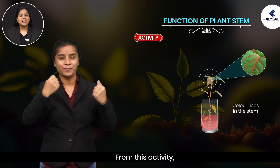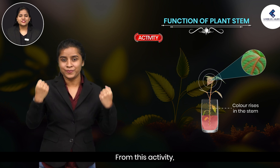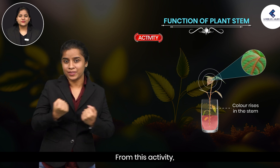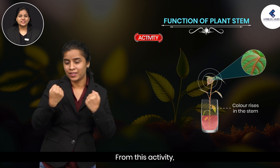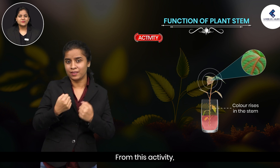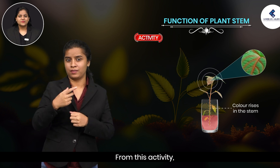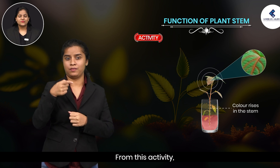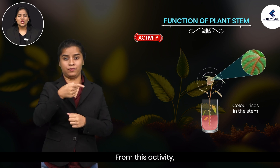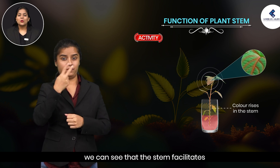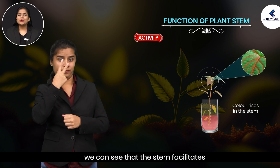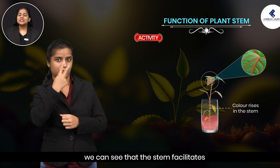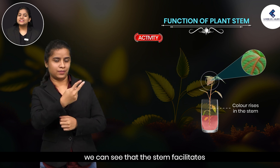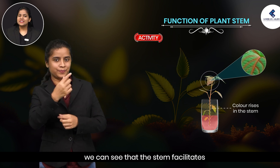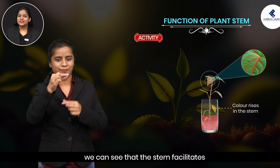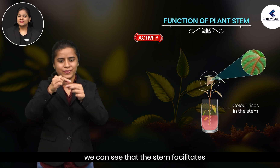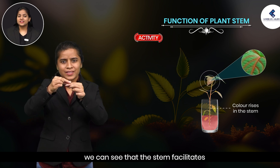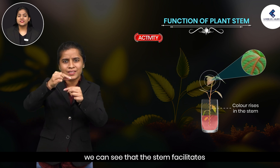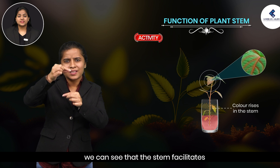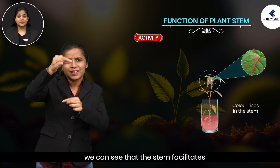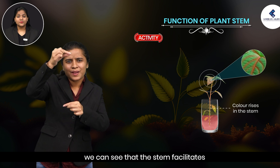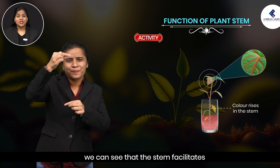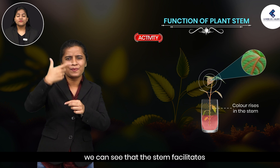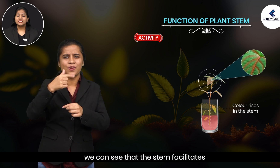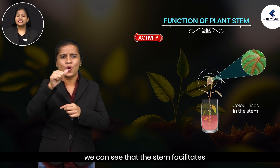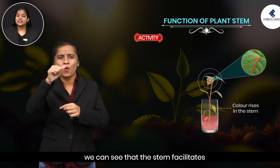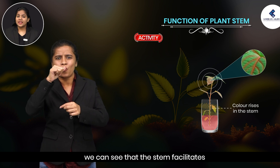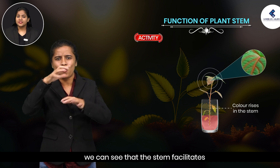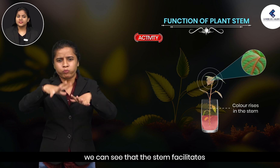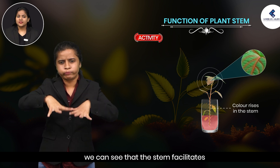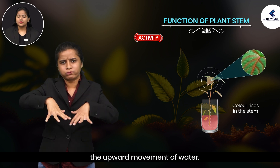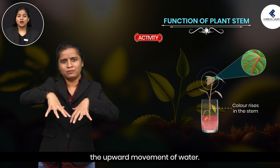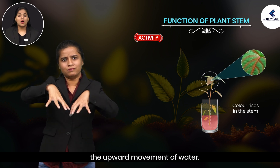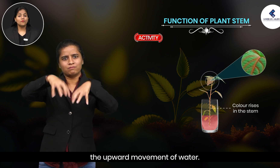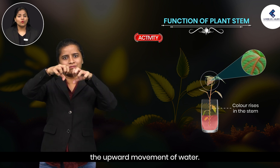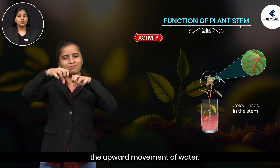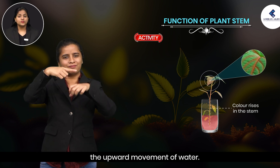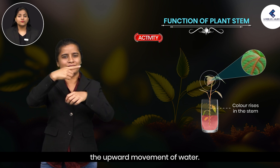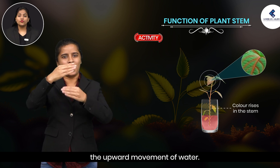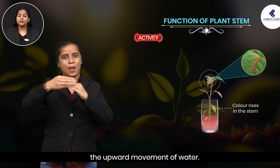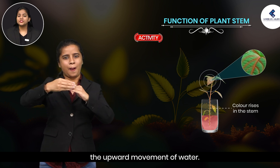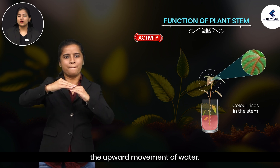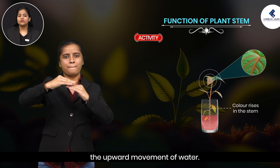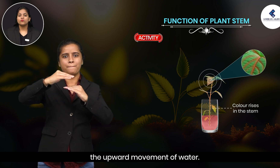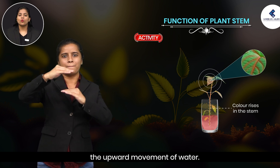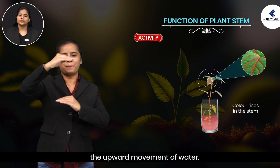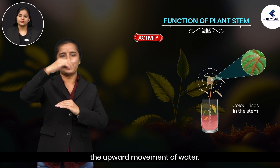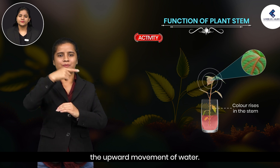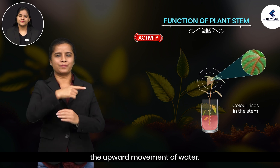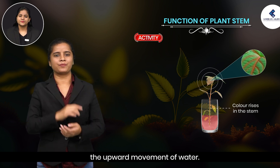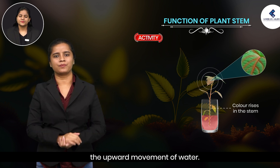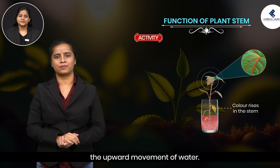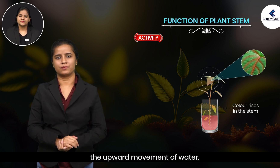From this activity, we can see that the stem facilitates the upward movement of